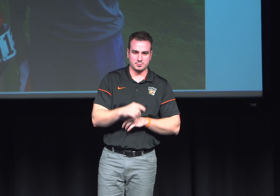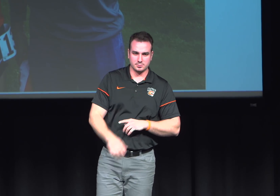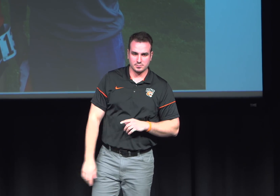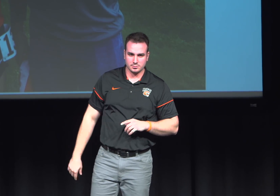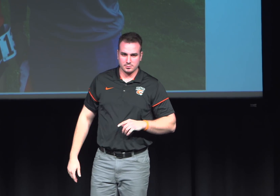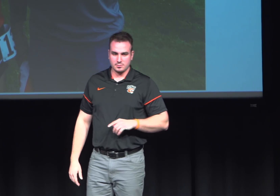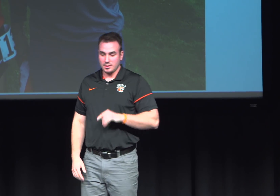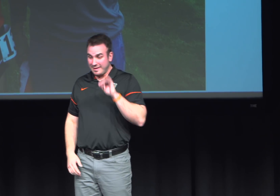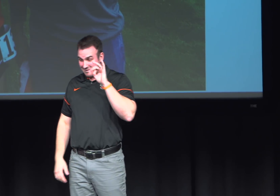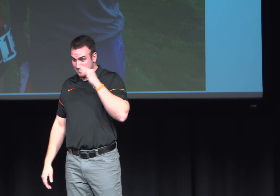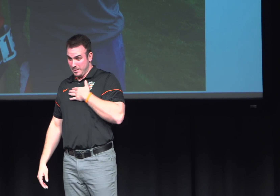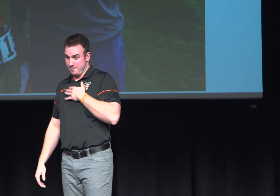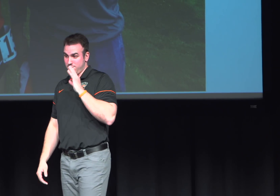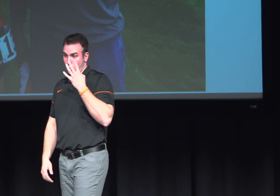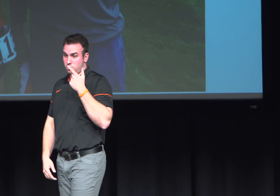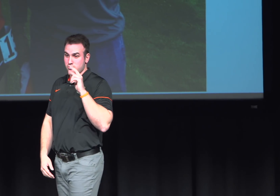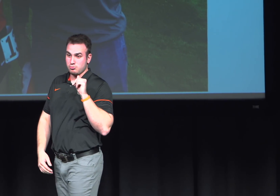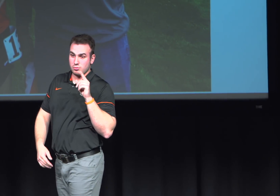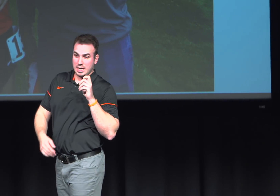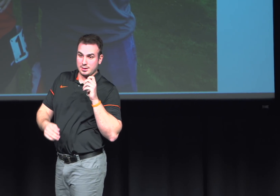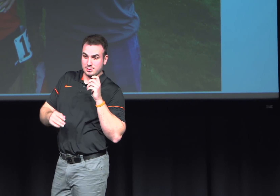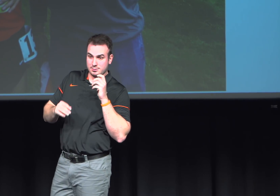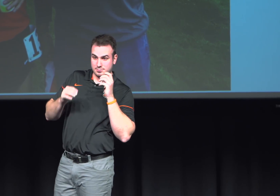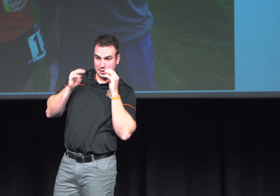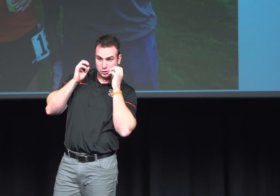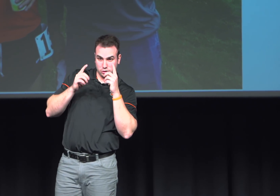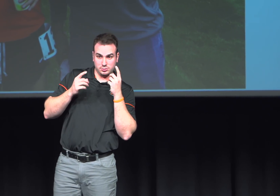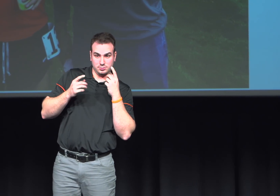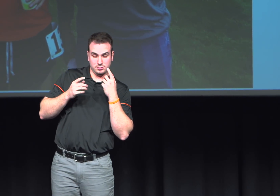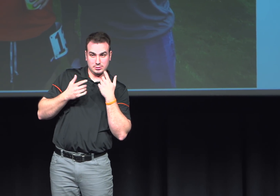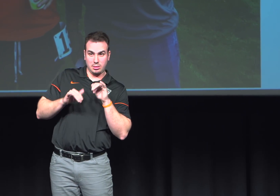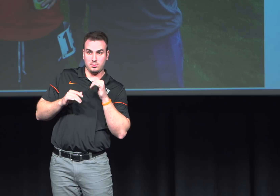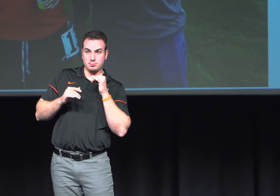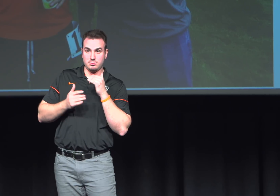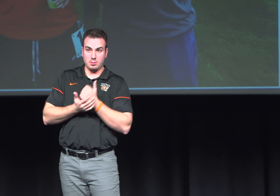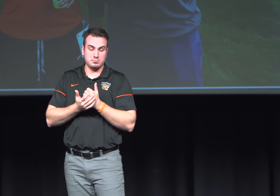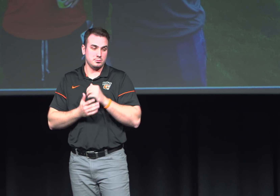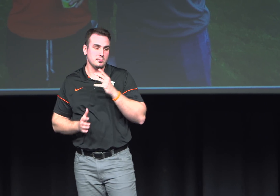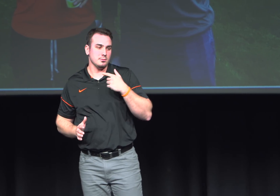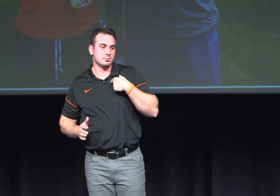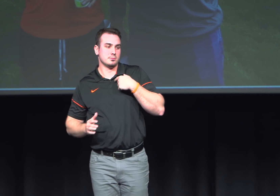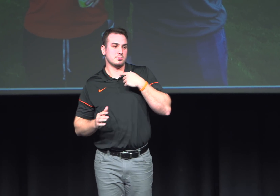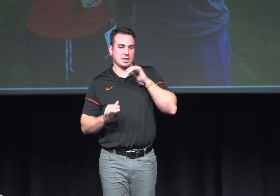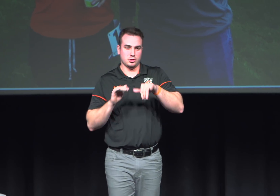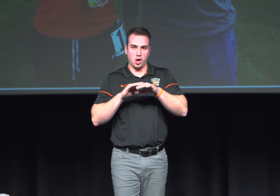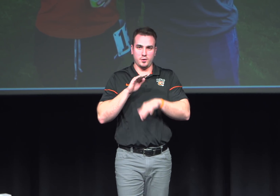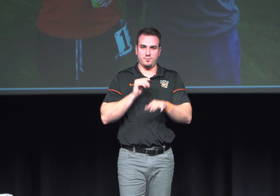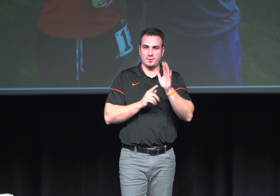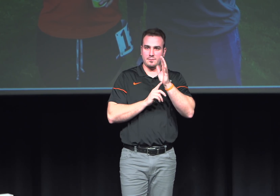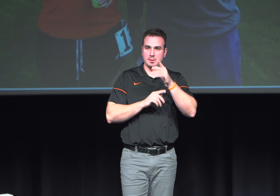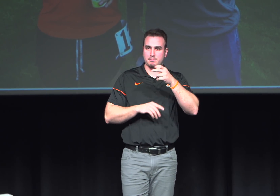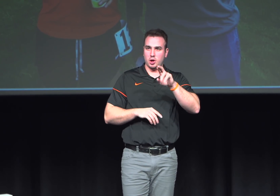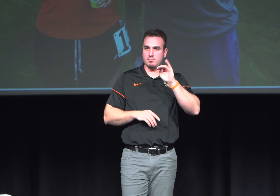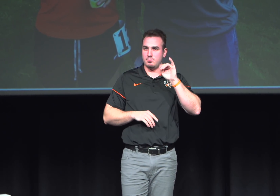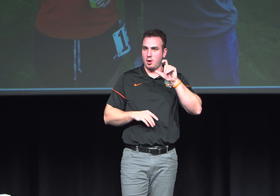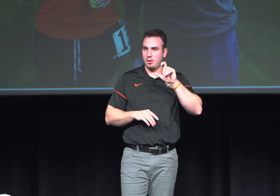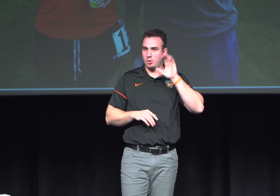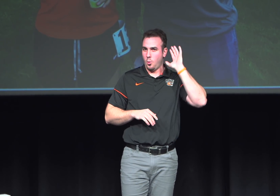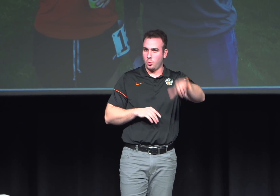minutes. So let's see, if my 4th grade education, is going to prove myself right, it means that he ran